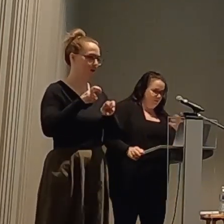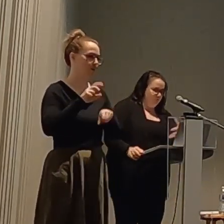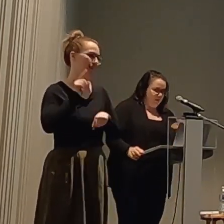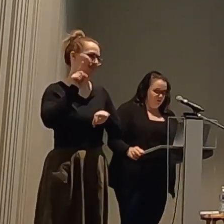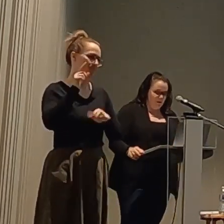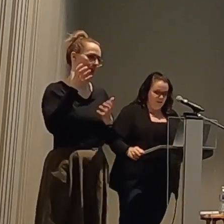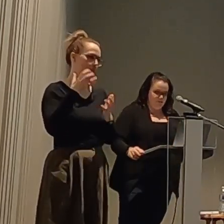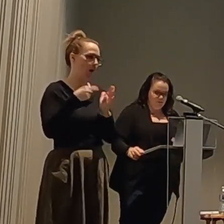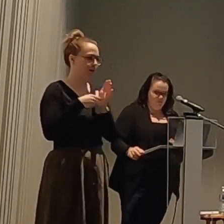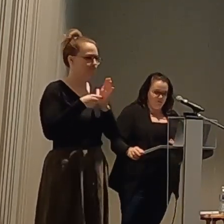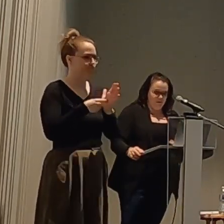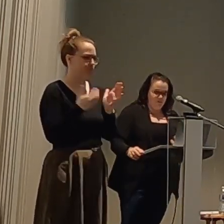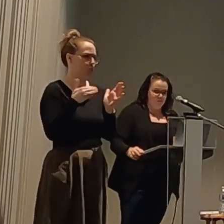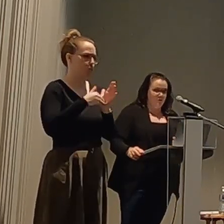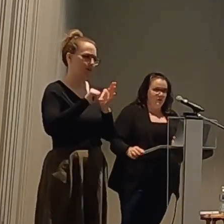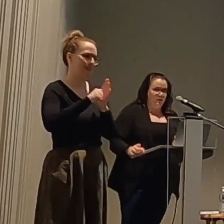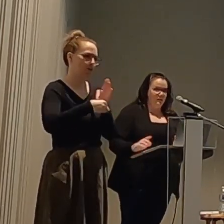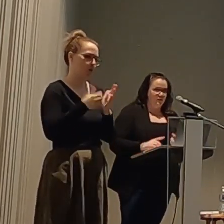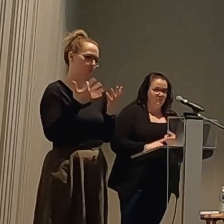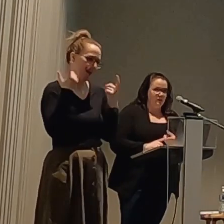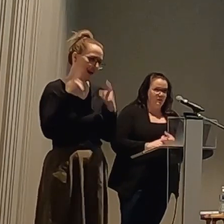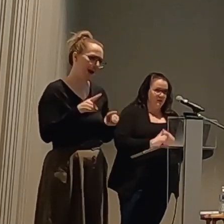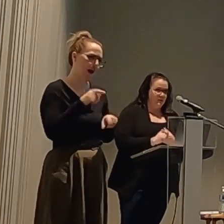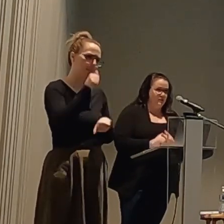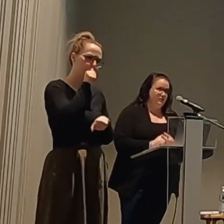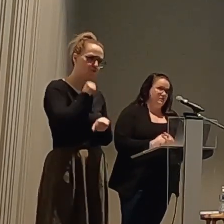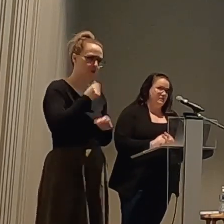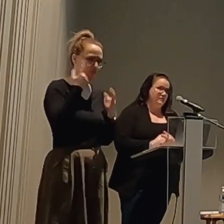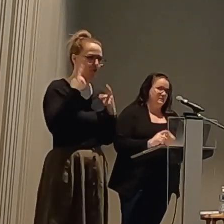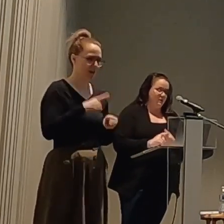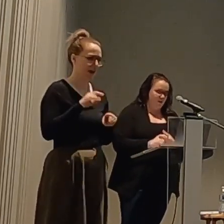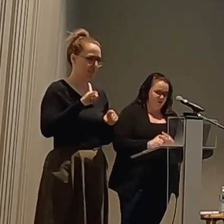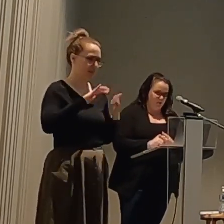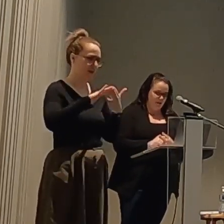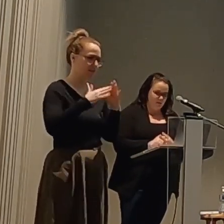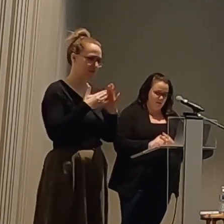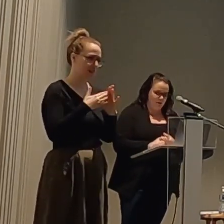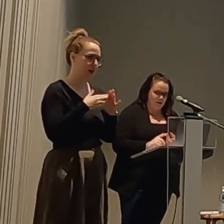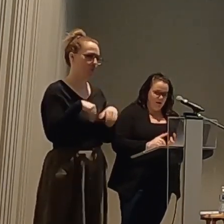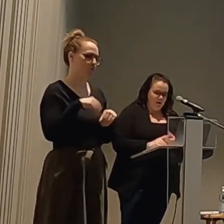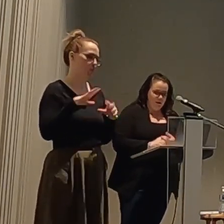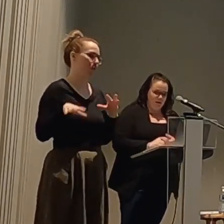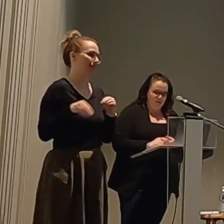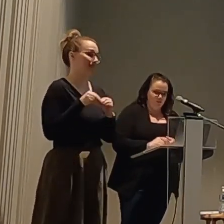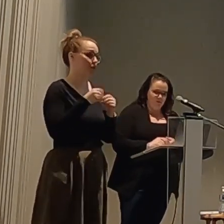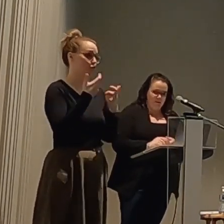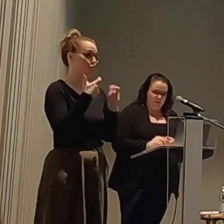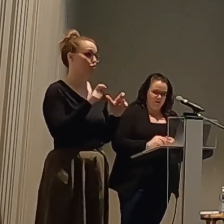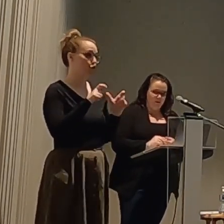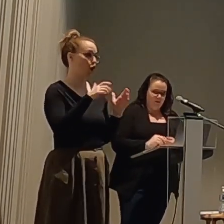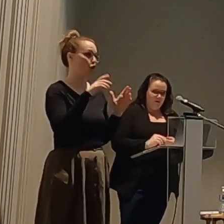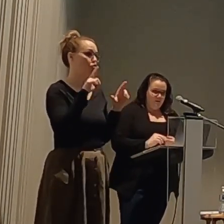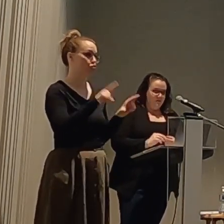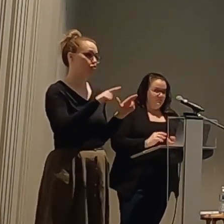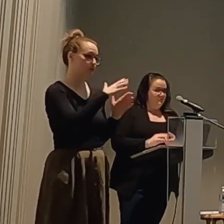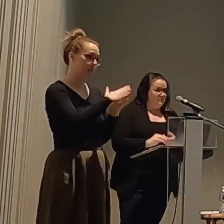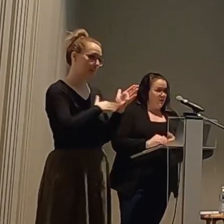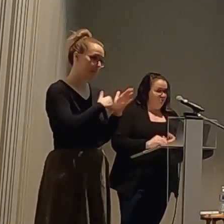show, kind of reiterate this suffering. So it included, in addition to this large painting, it